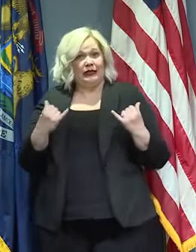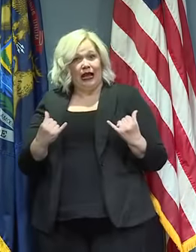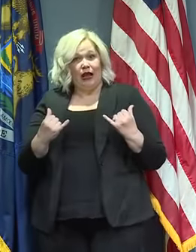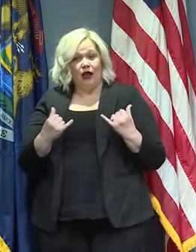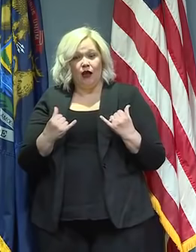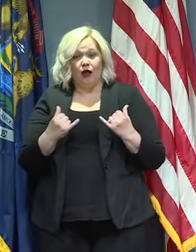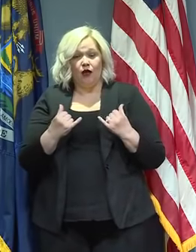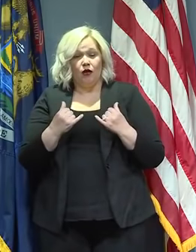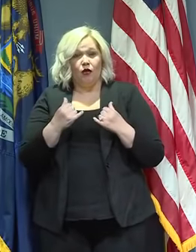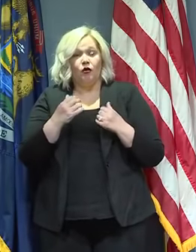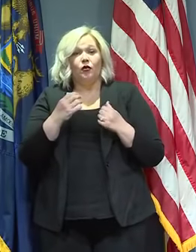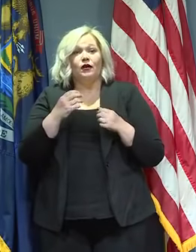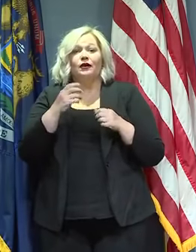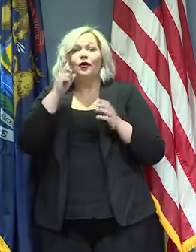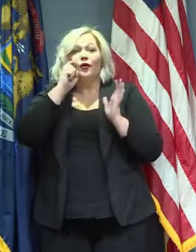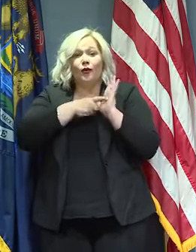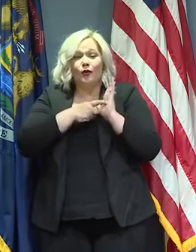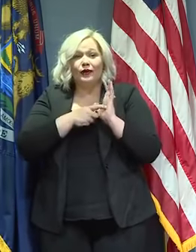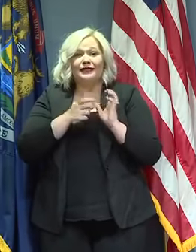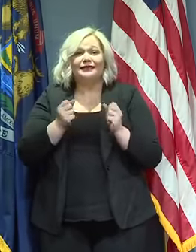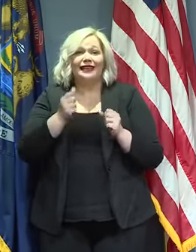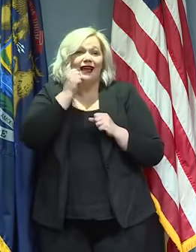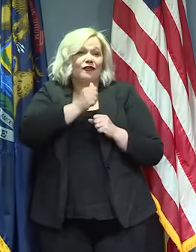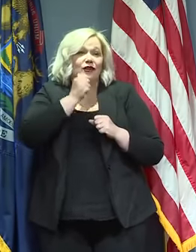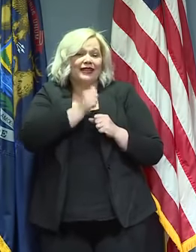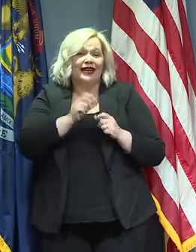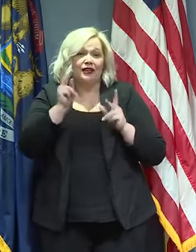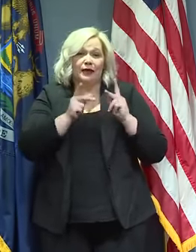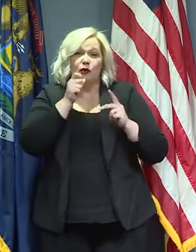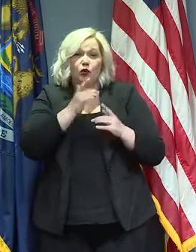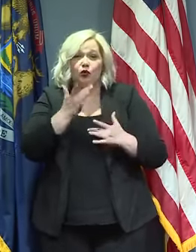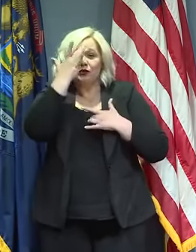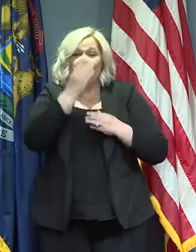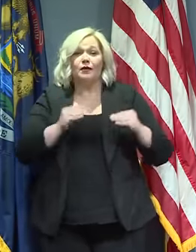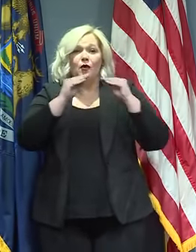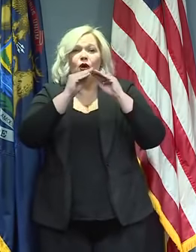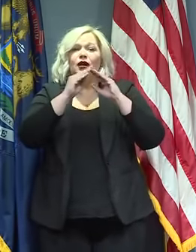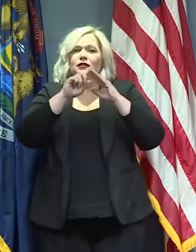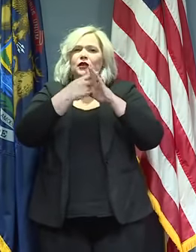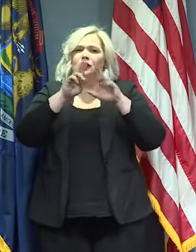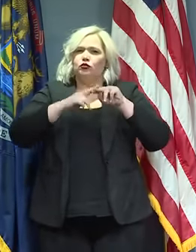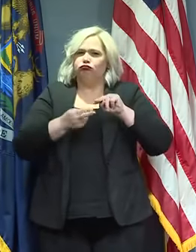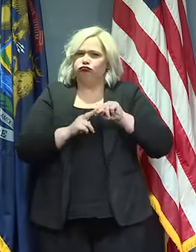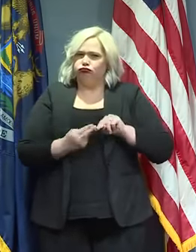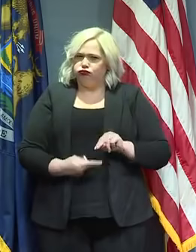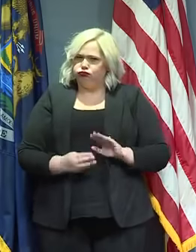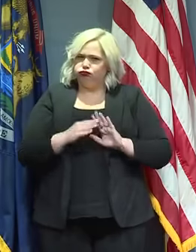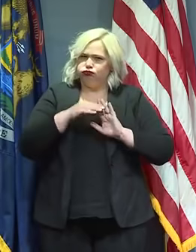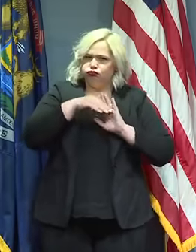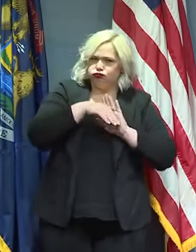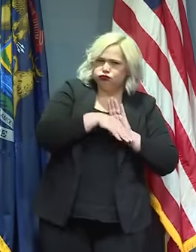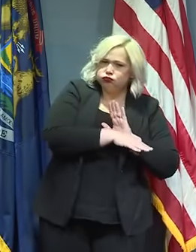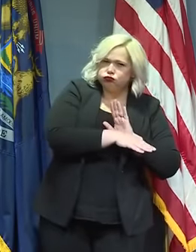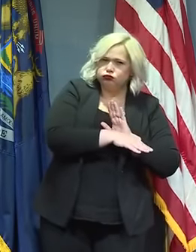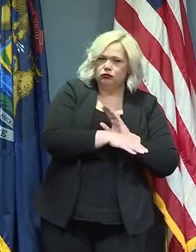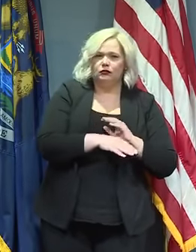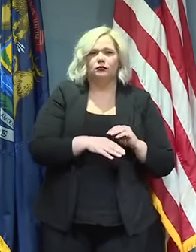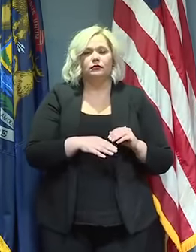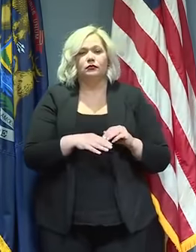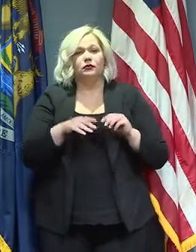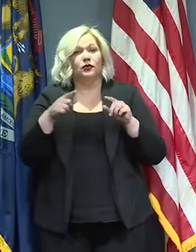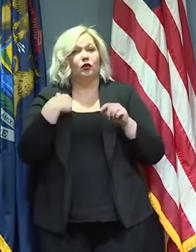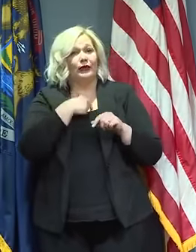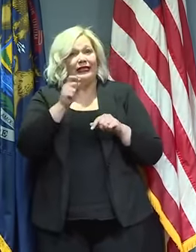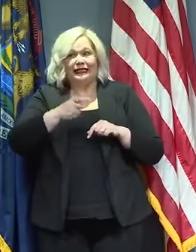in cases decreasing across the state. Another metric we'll be monitoring is testing. We want to see sufficient numbers